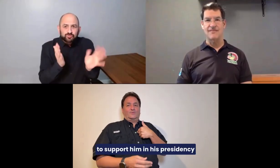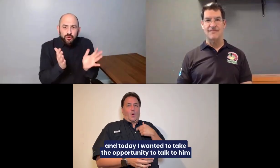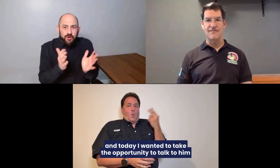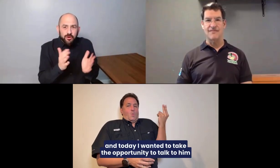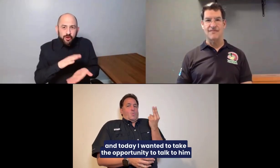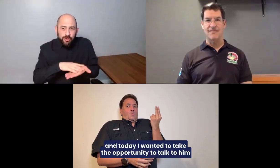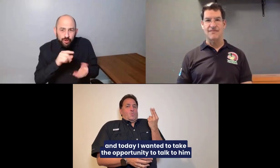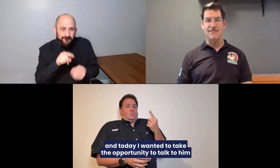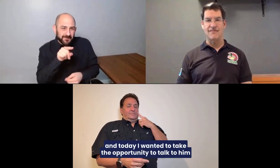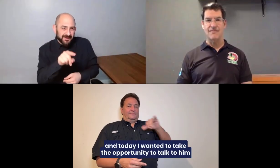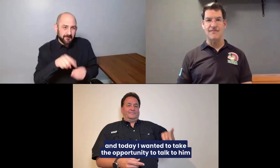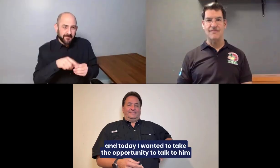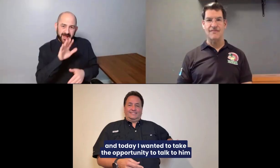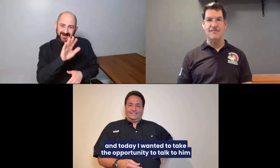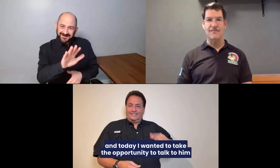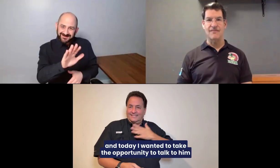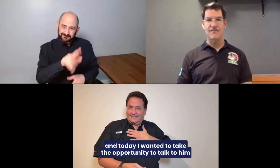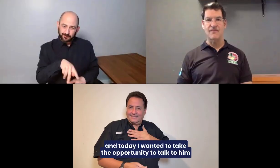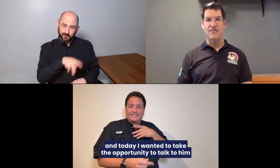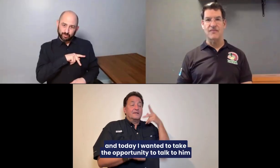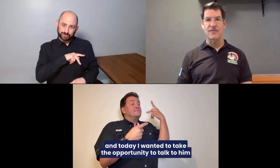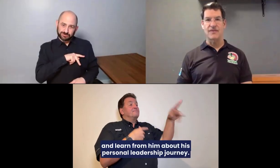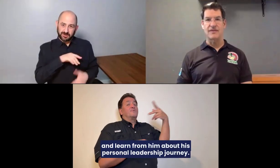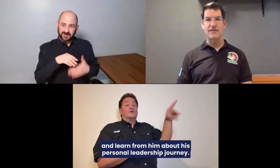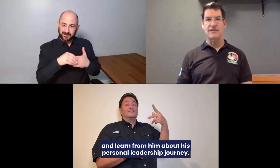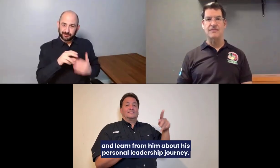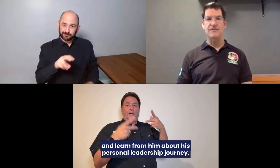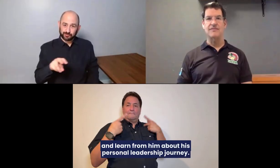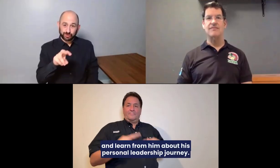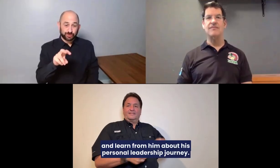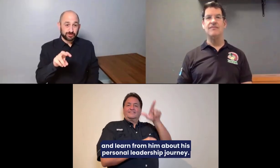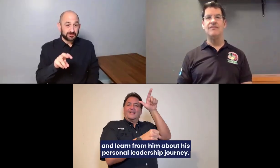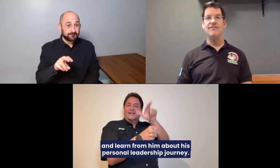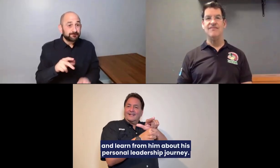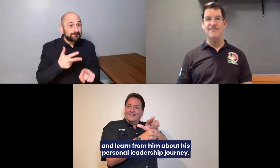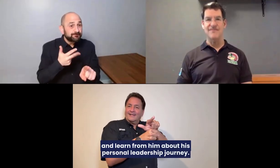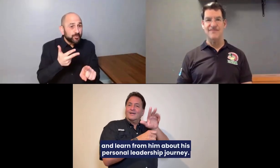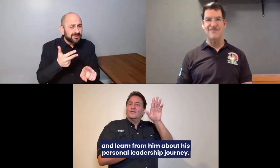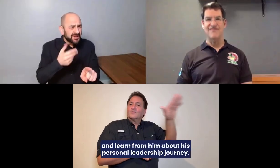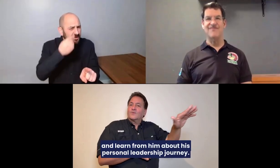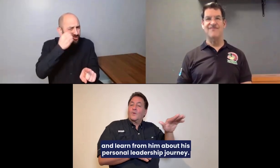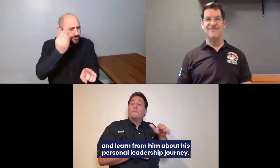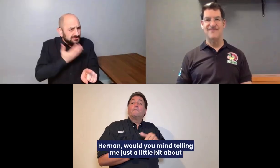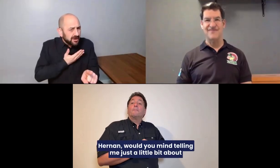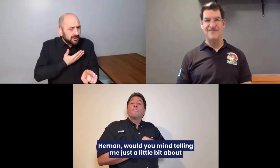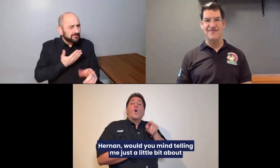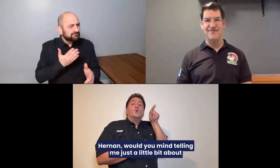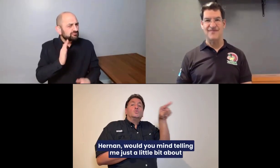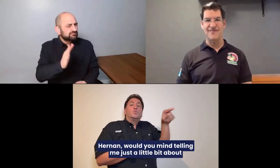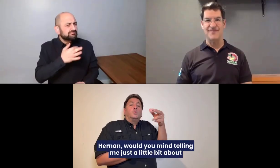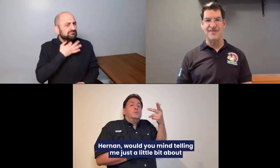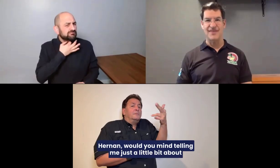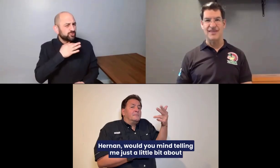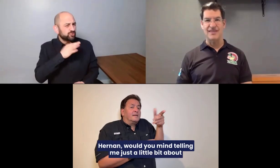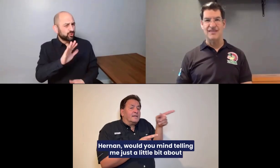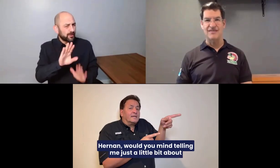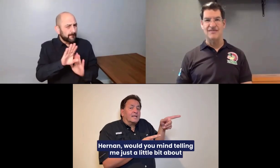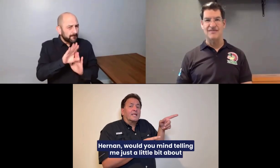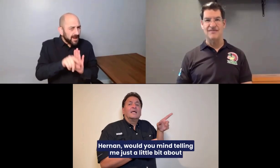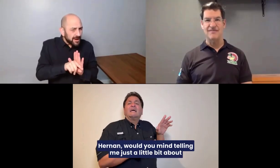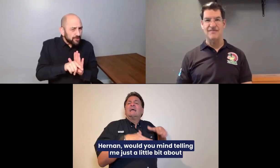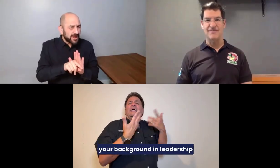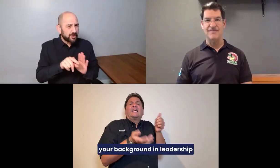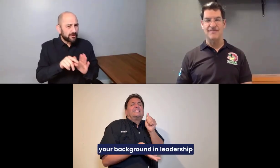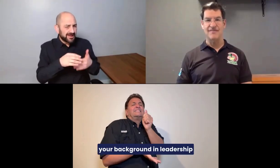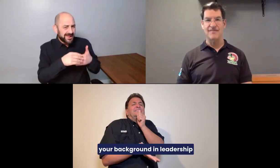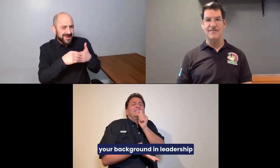presidency. And today I wanted to take the opportunity to talk to him and learn from him about his personal leadership journey. Hernán, would you mind telling me just a little